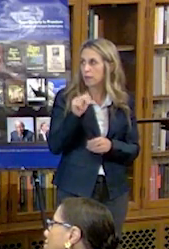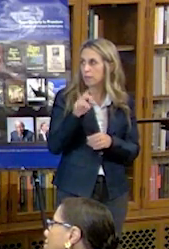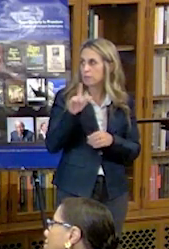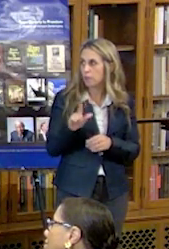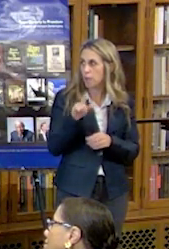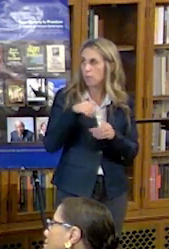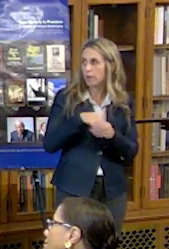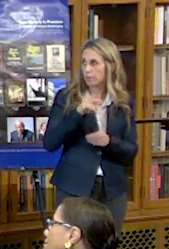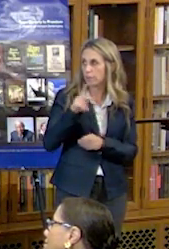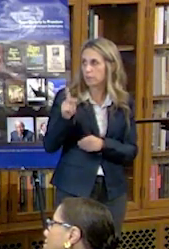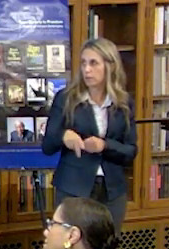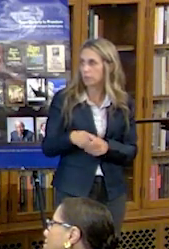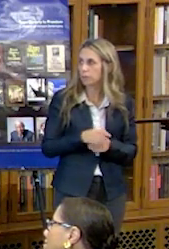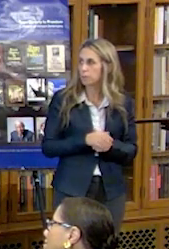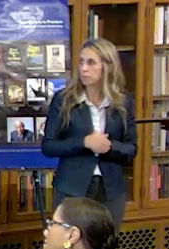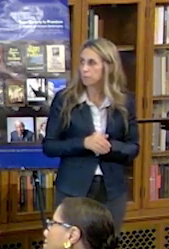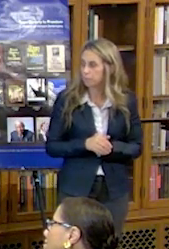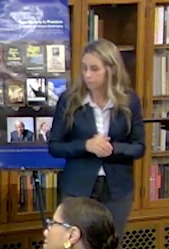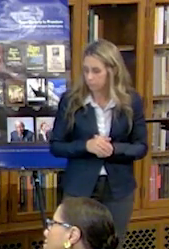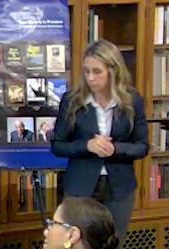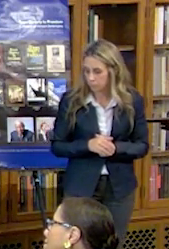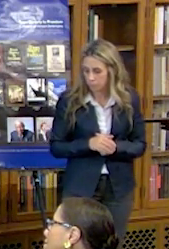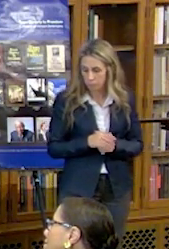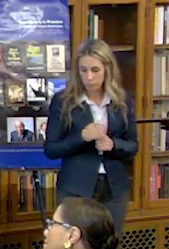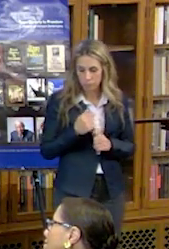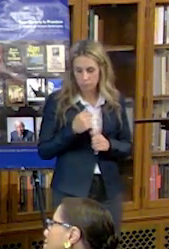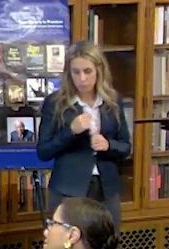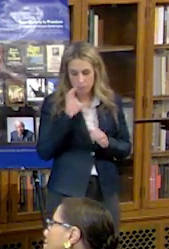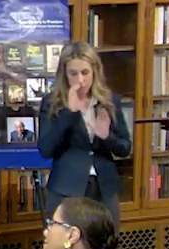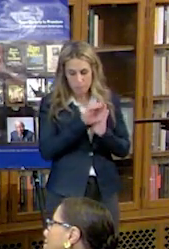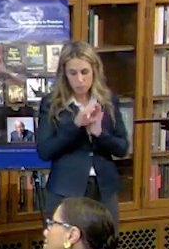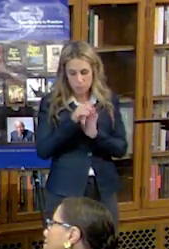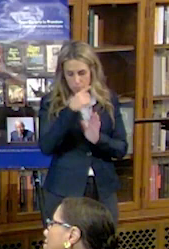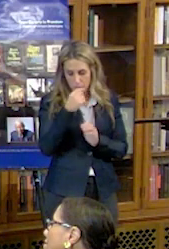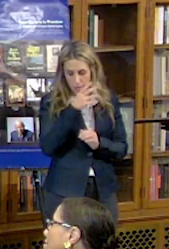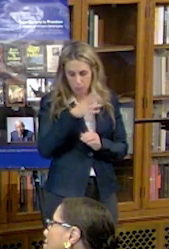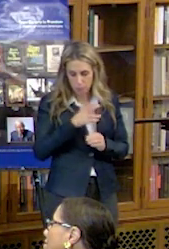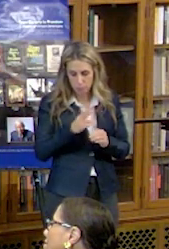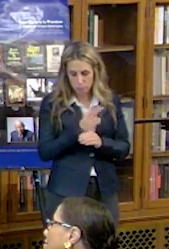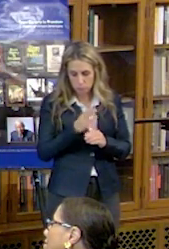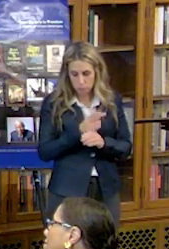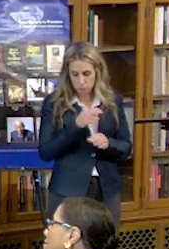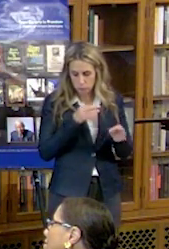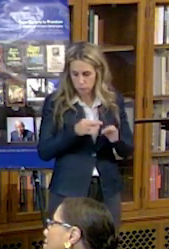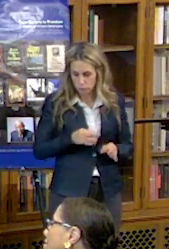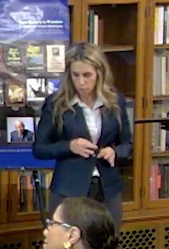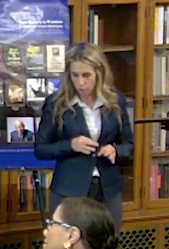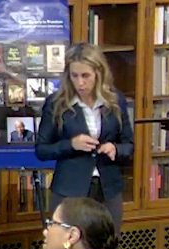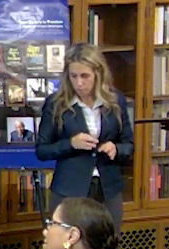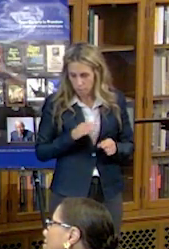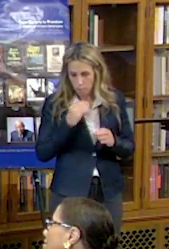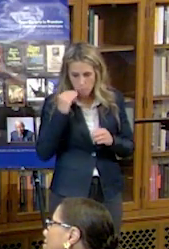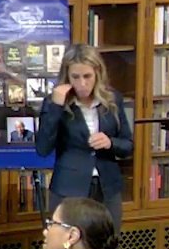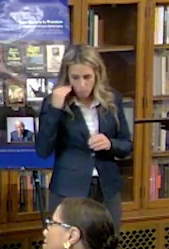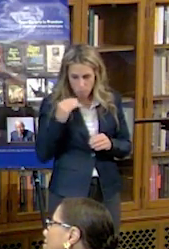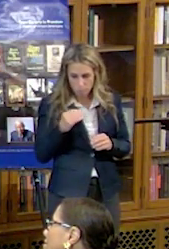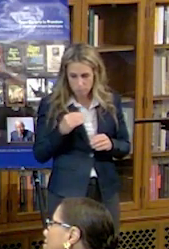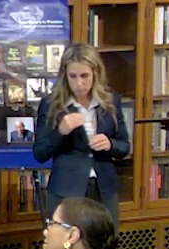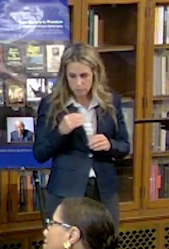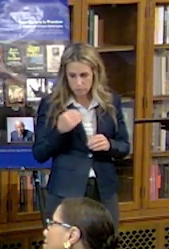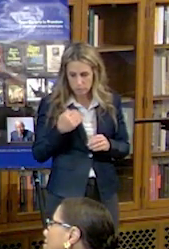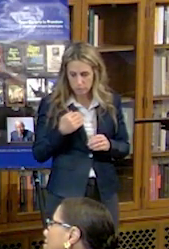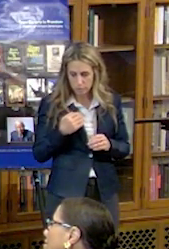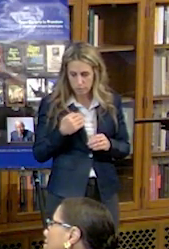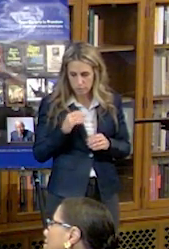of Philadelphia I would see the images black women use to describe Beauty the poems they copied for one